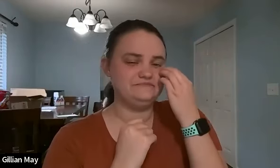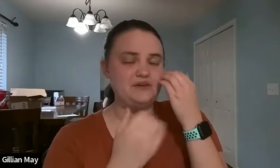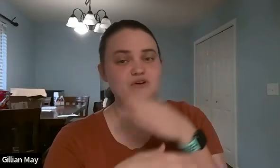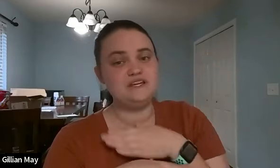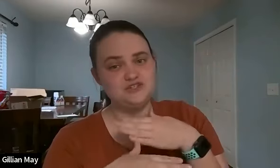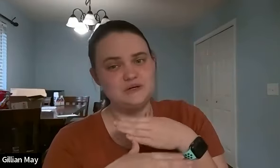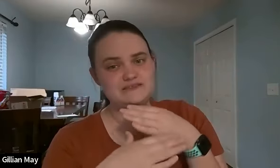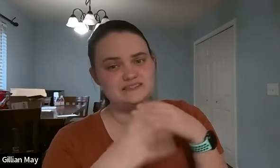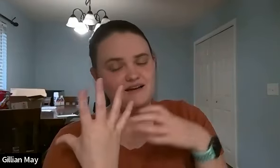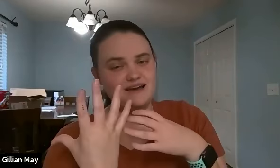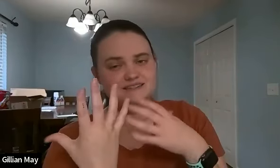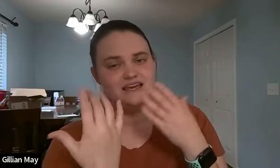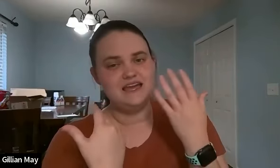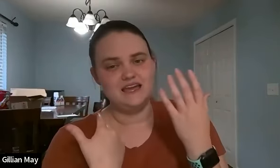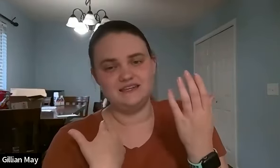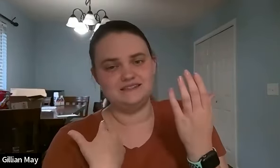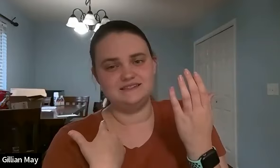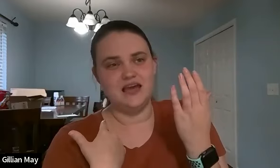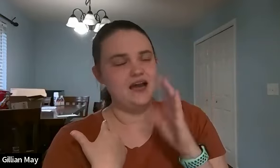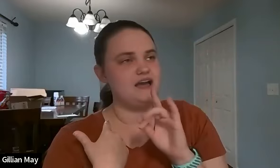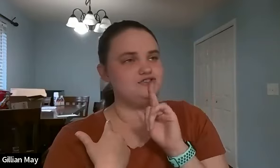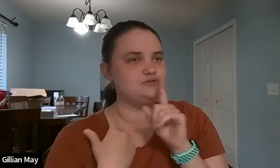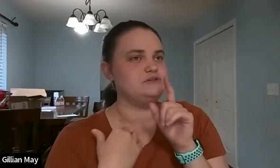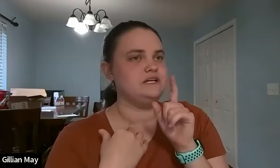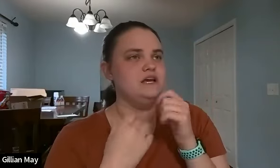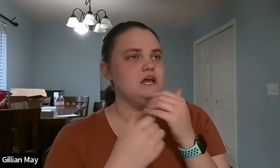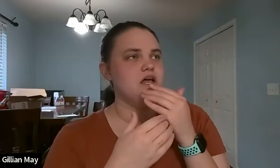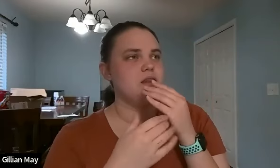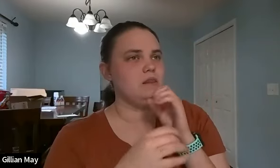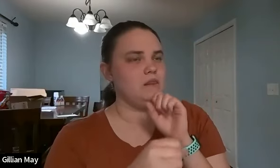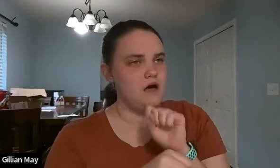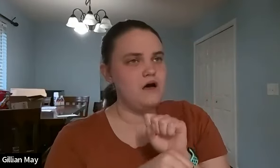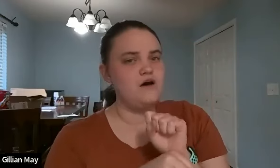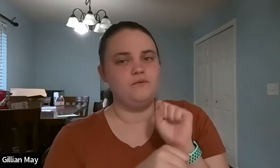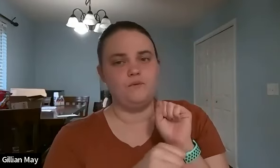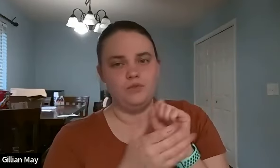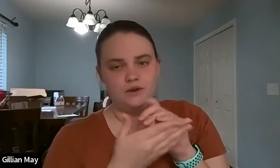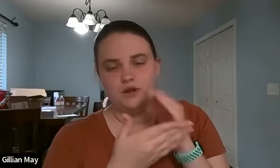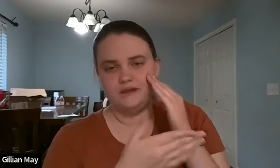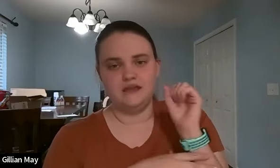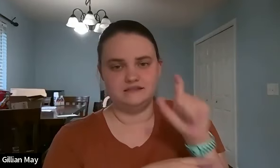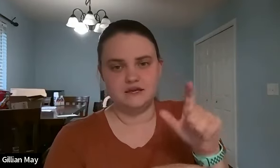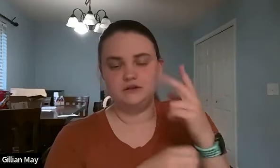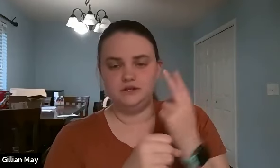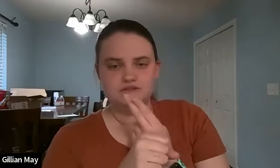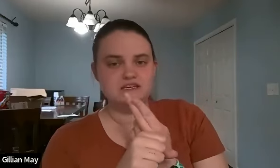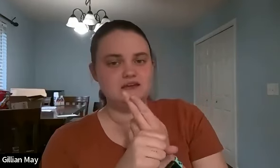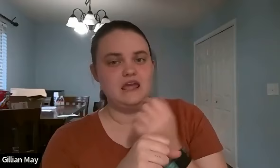and really enjoyed this class. I truly love knowing ASL and using it